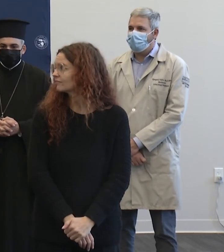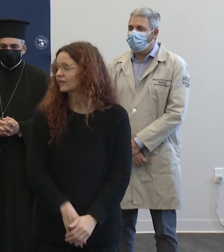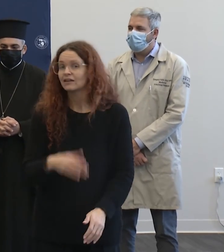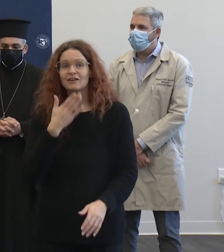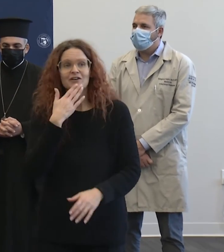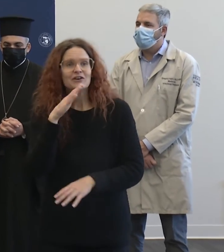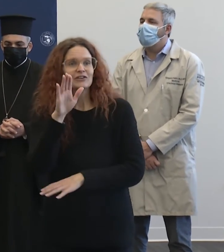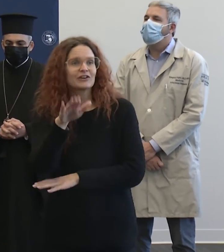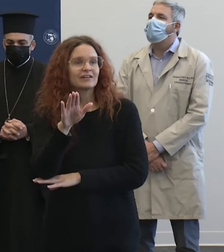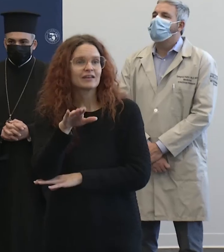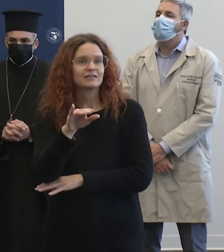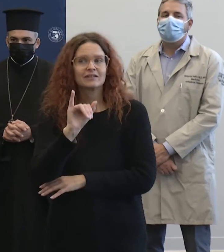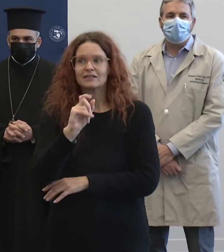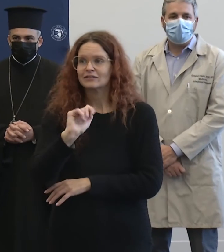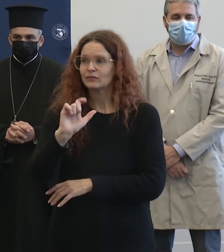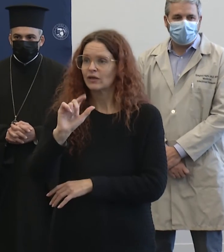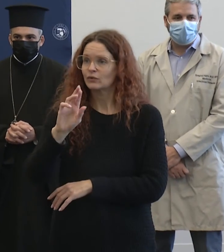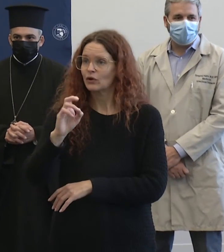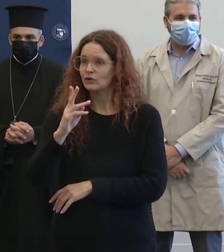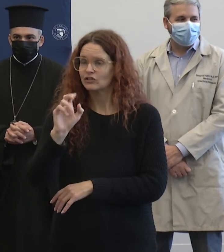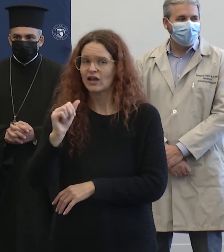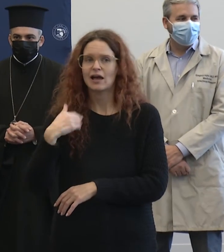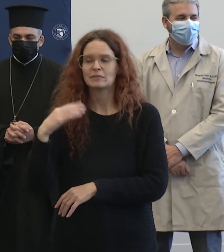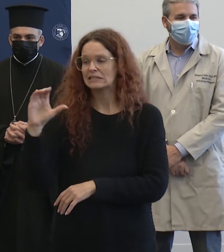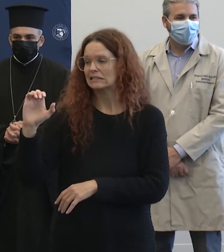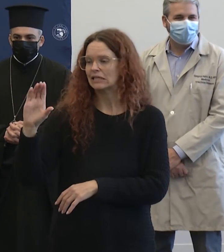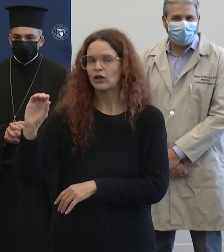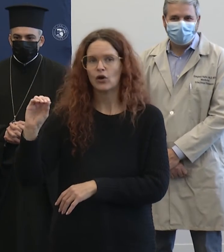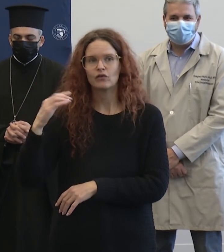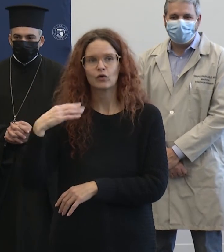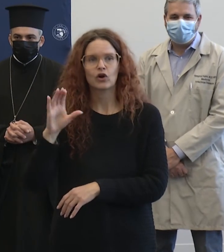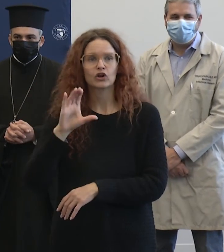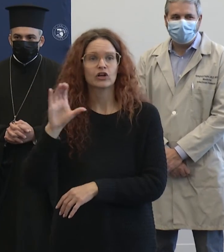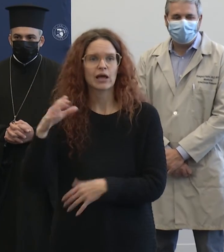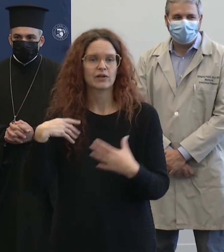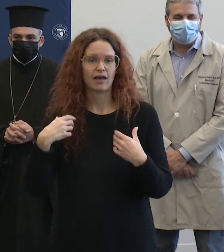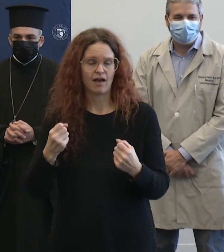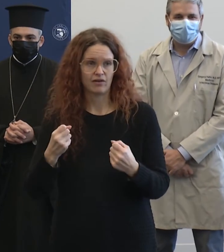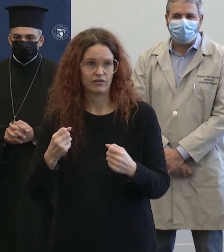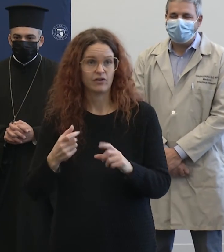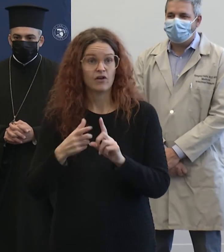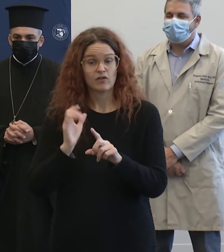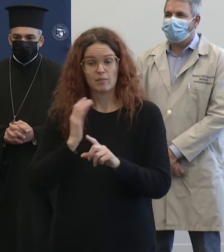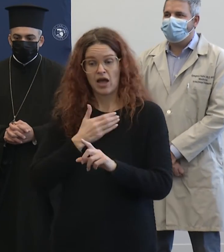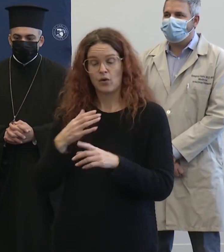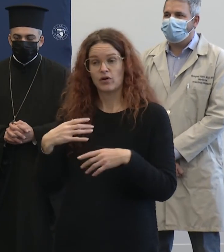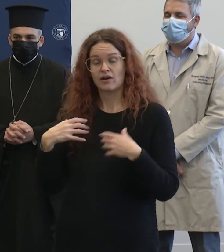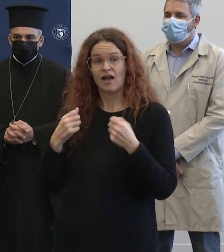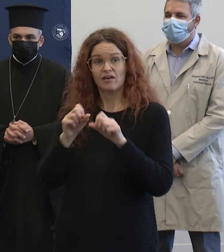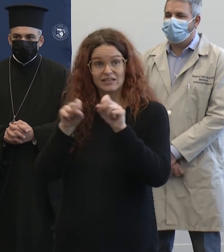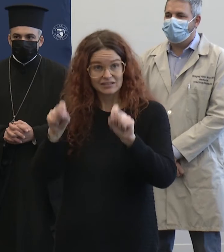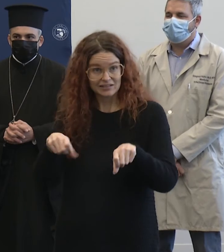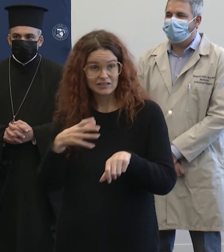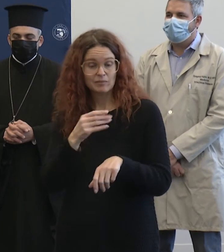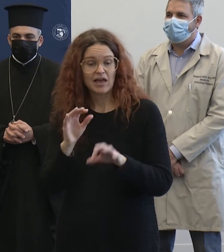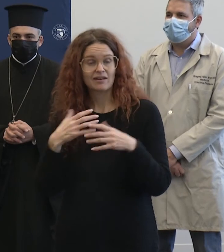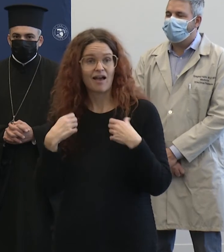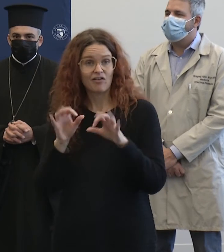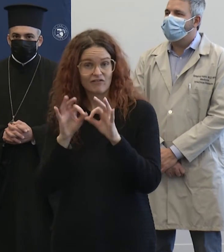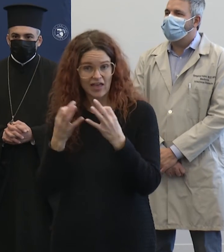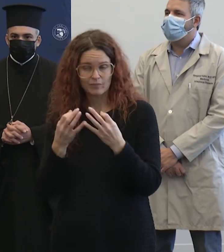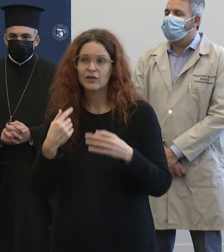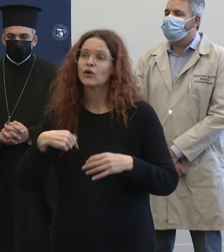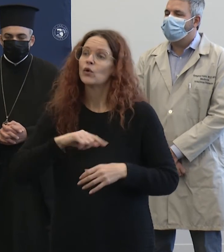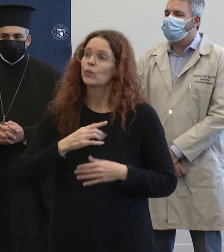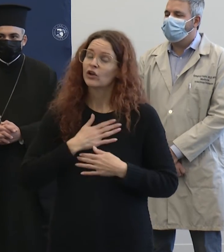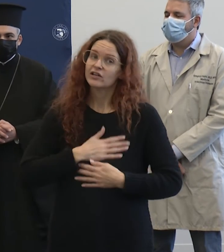Good afternoon. I'm Ms. Rocha. I'm the CEO for Cook County Health. On behalf of our health system and our family here at Cook County Health, we're very